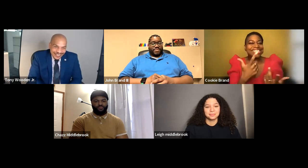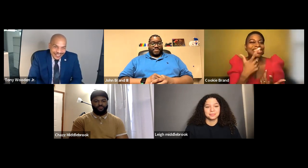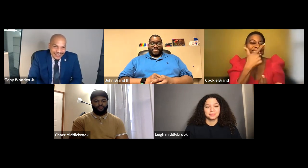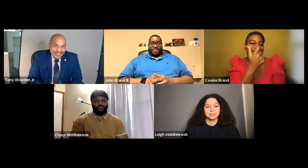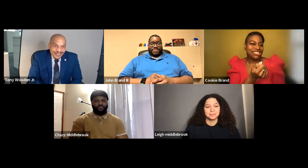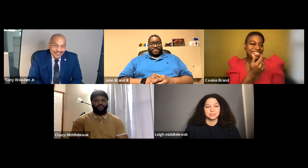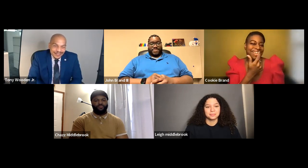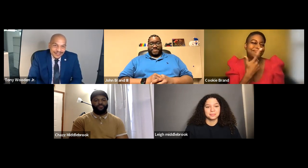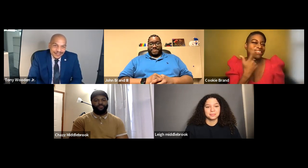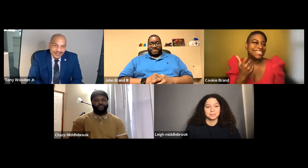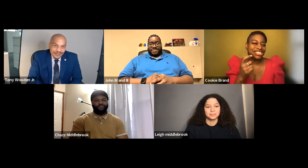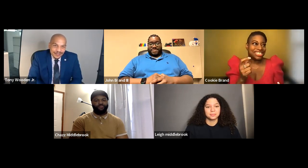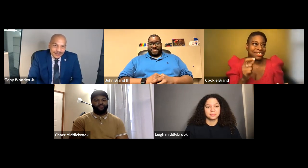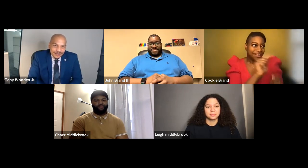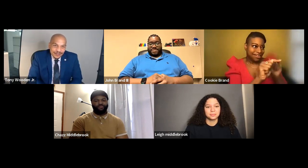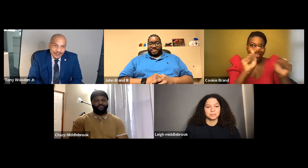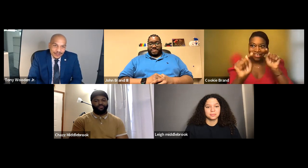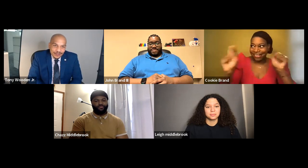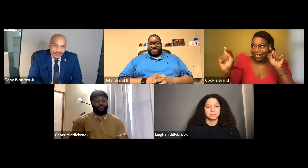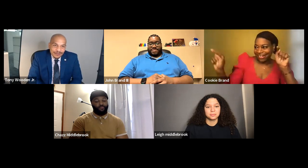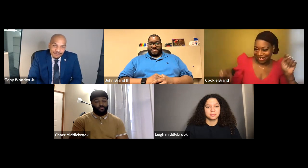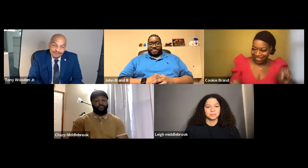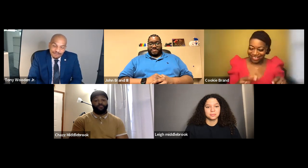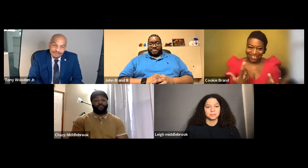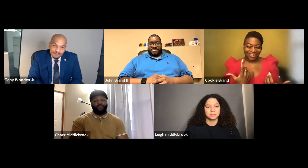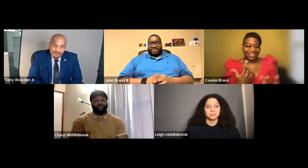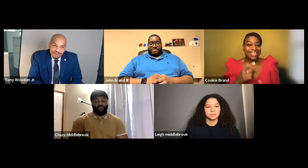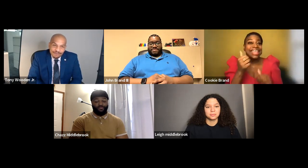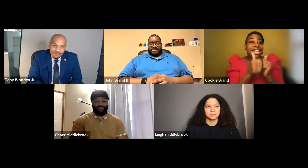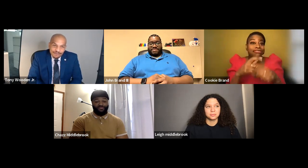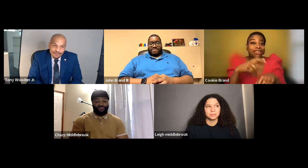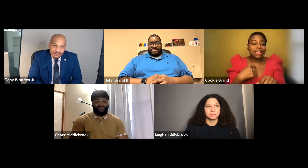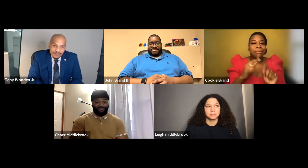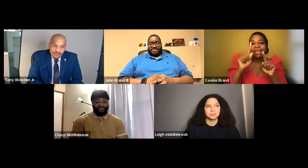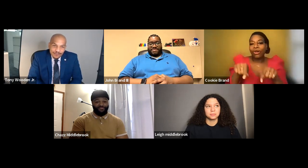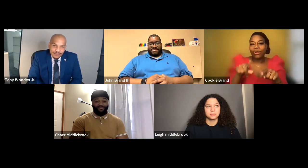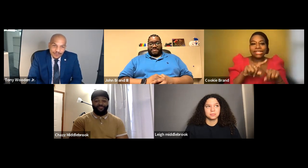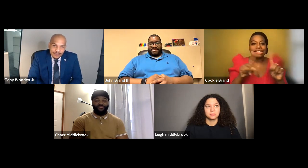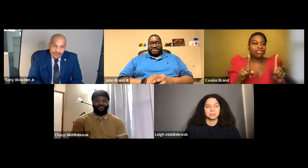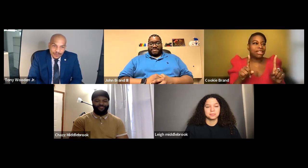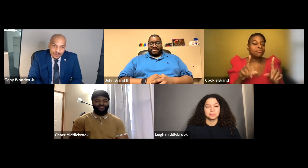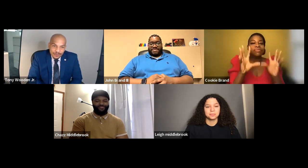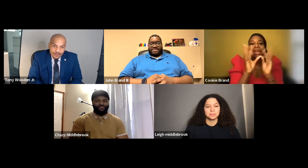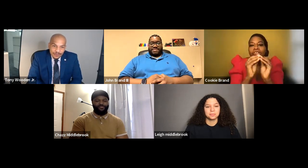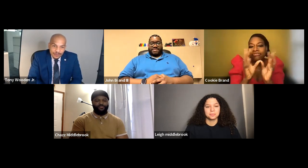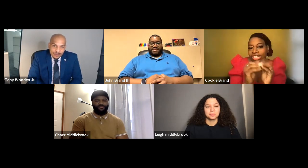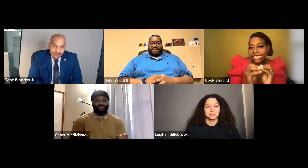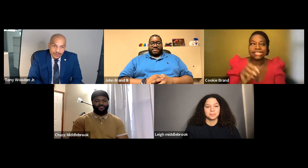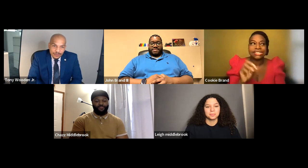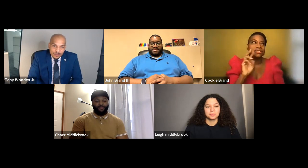out and going out just because the family was so large. You could see so many of us. And every time I go to any kind